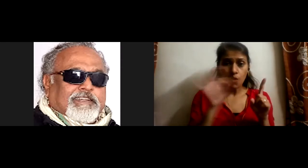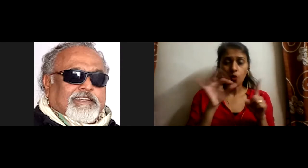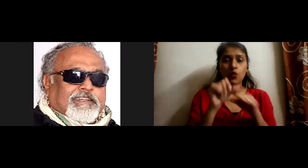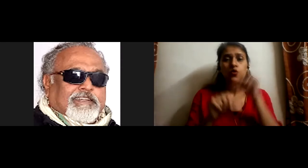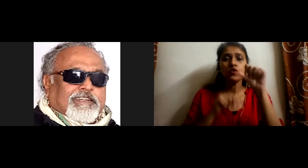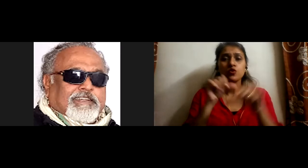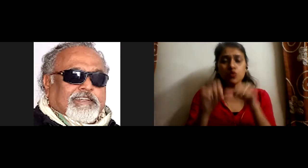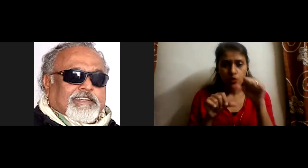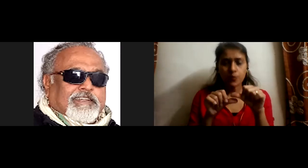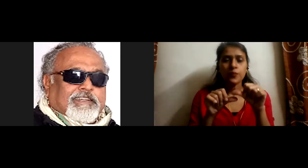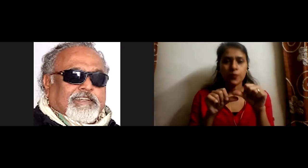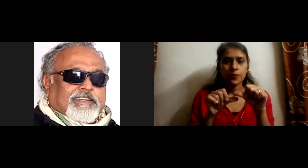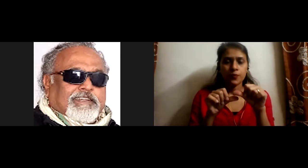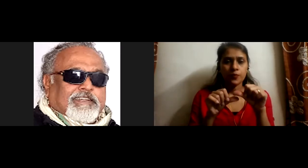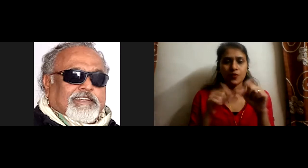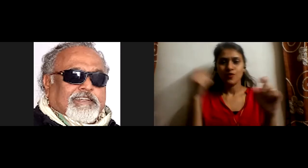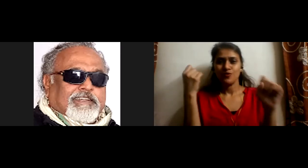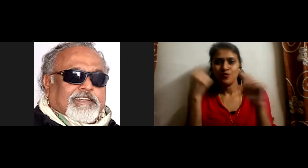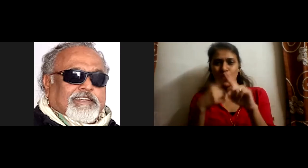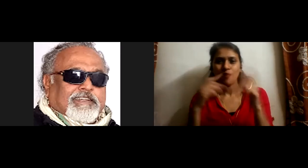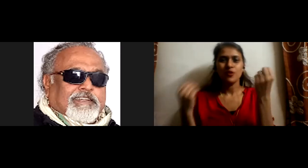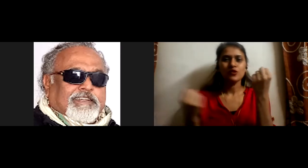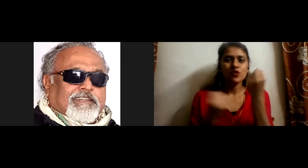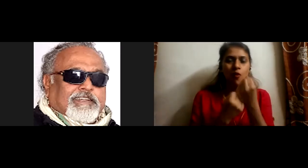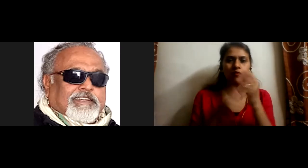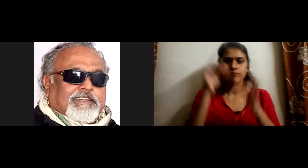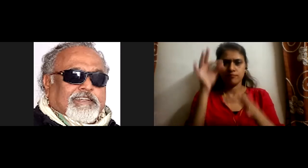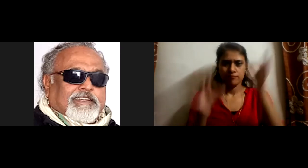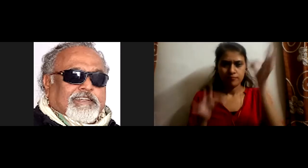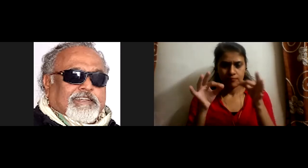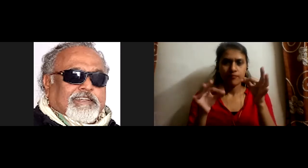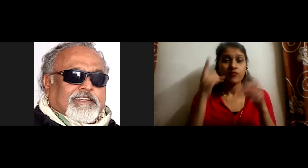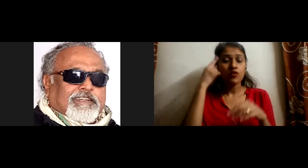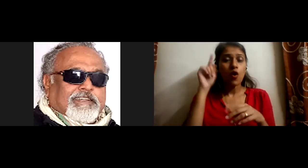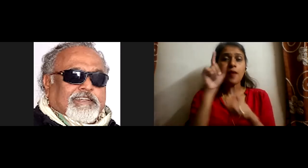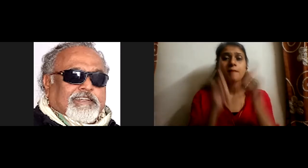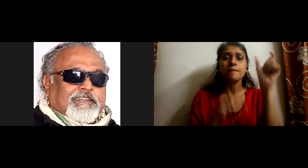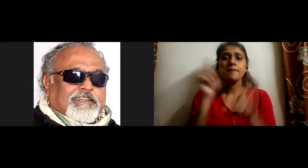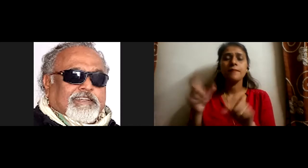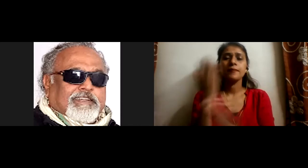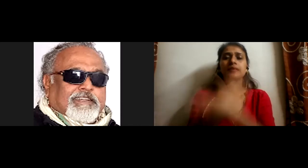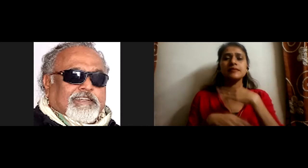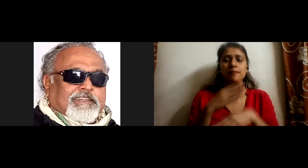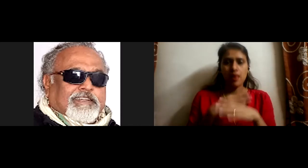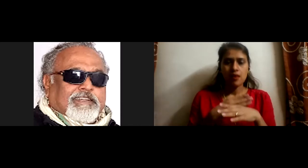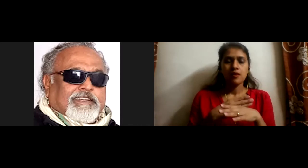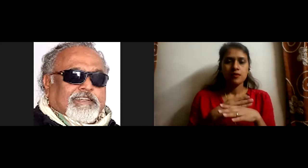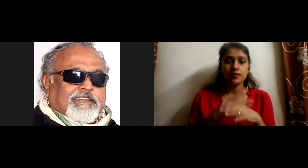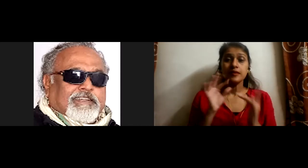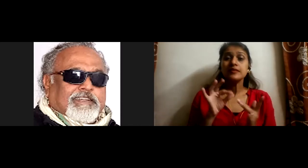place suitable support measures for persons with disabilities, especially those who are living